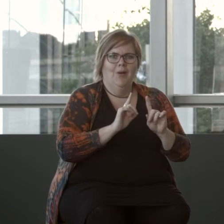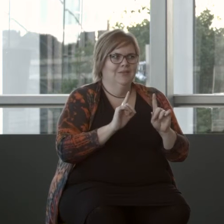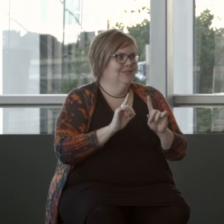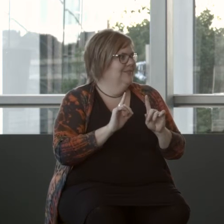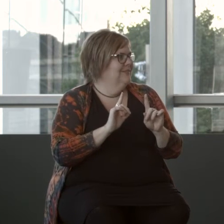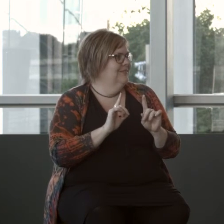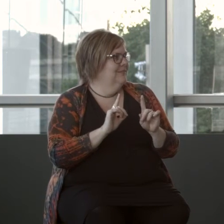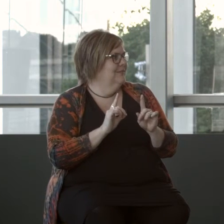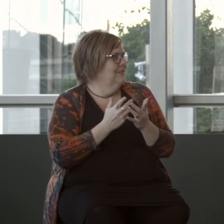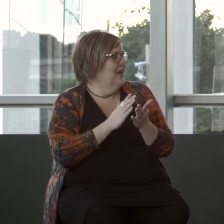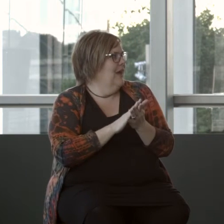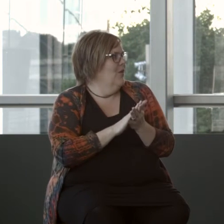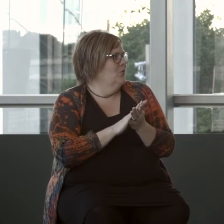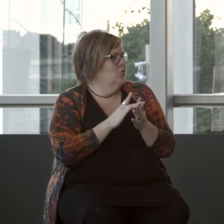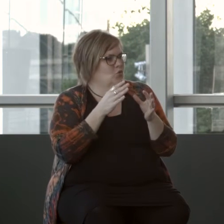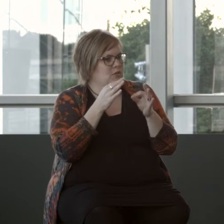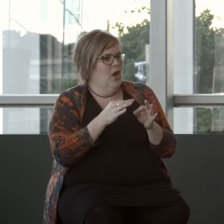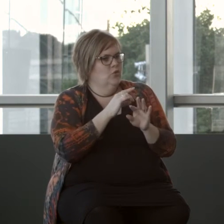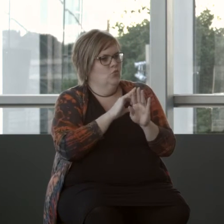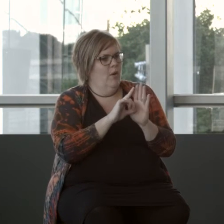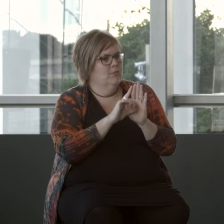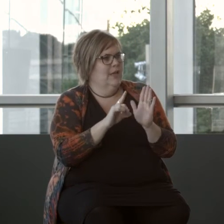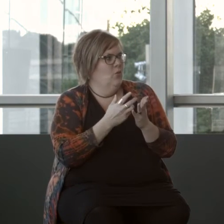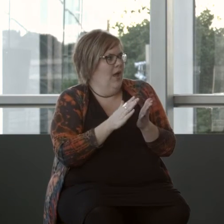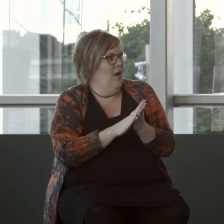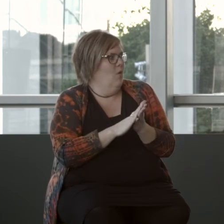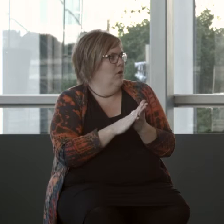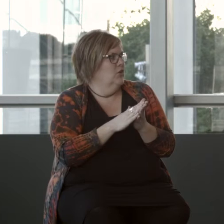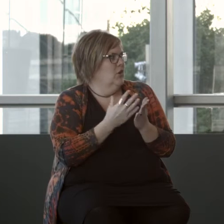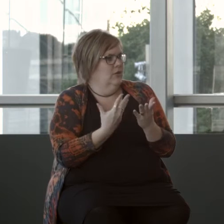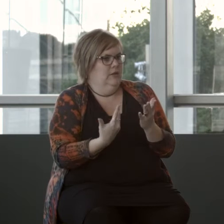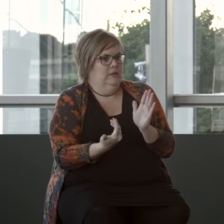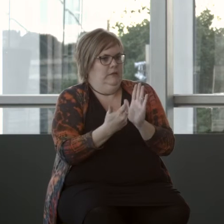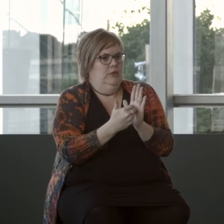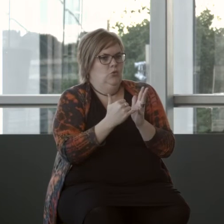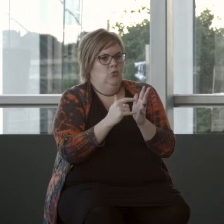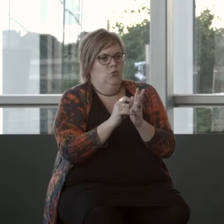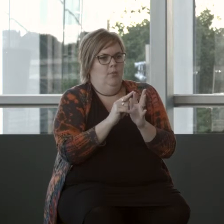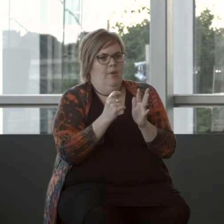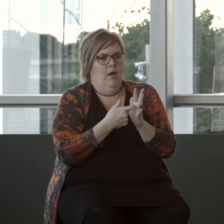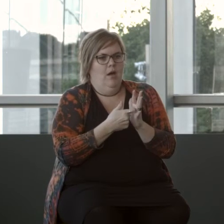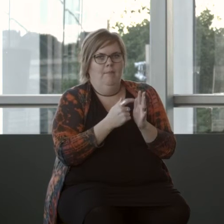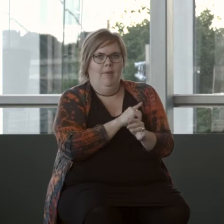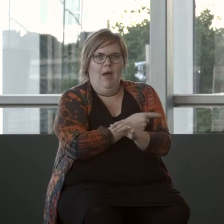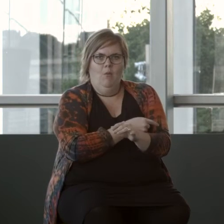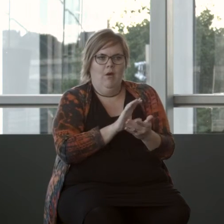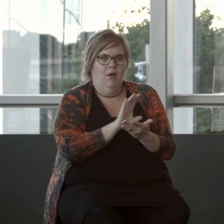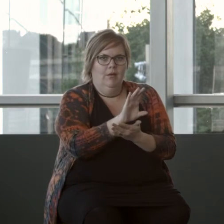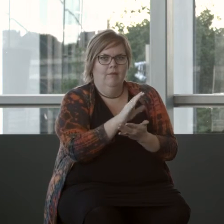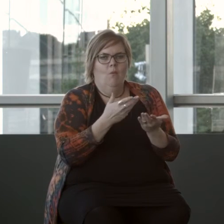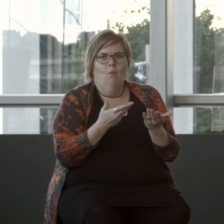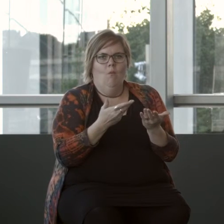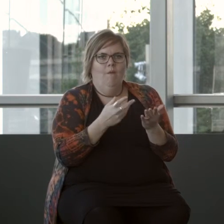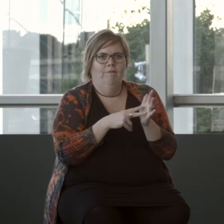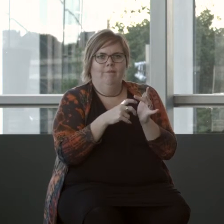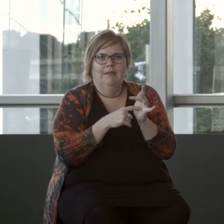you decide to represent her as having superpowers or no, just as a victim?